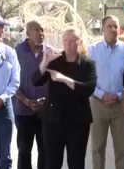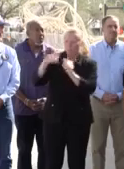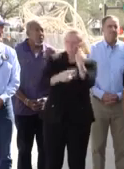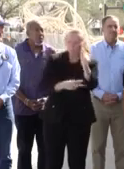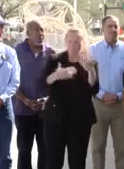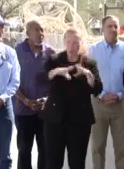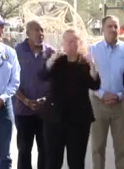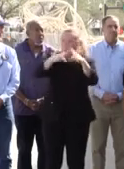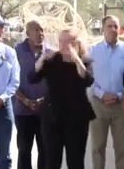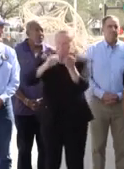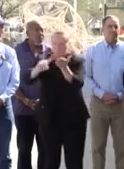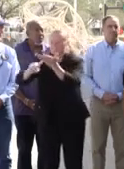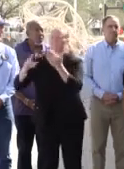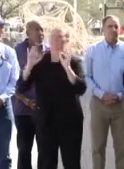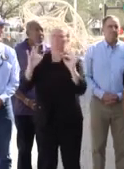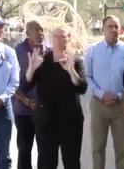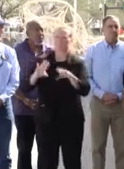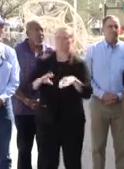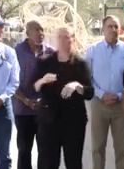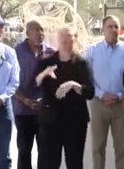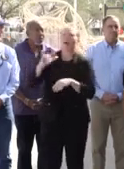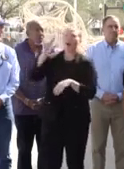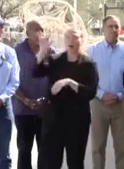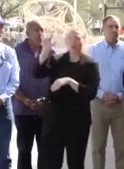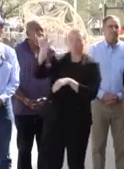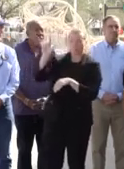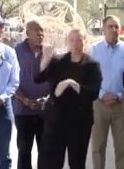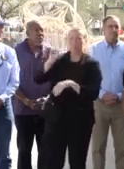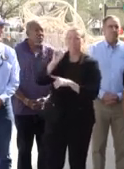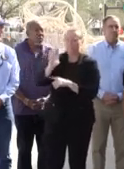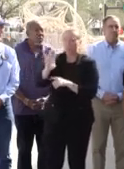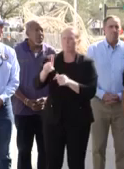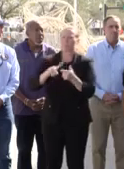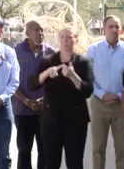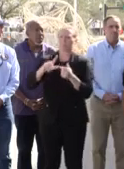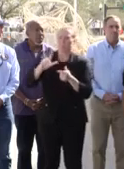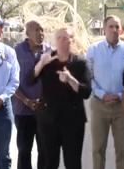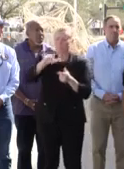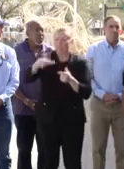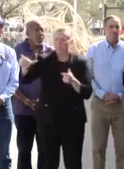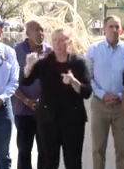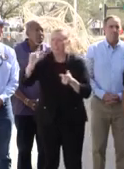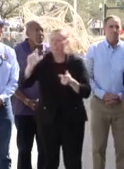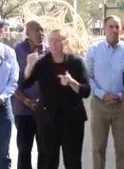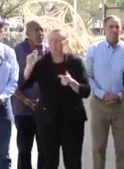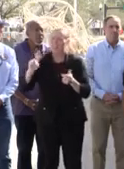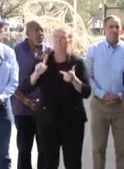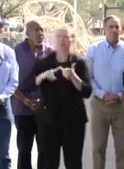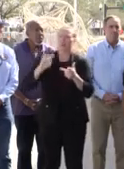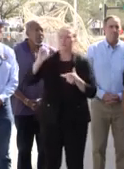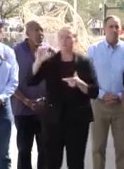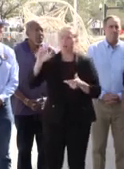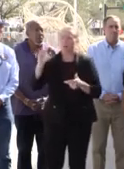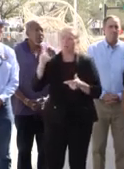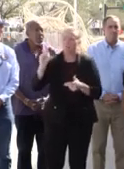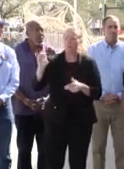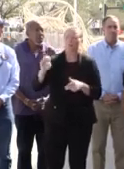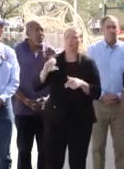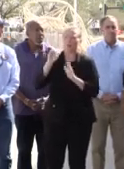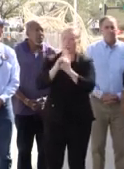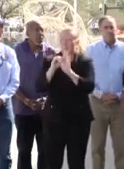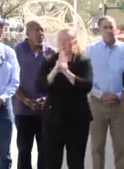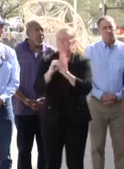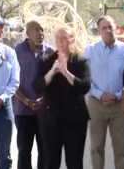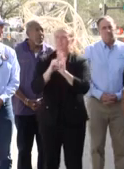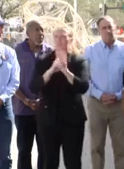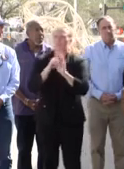Commercial airports, Daytona, Lakeland, Melbourne, Orlando, Sanford, Palm Beach, Punta Gorda, Southwest